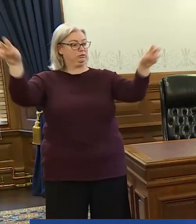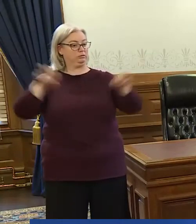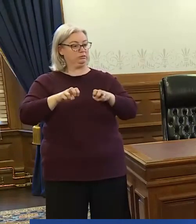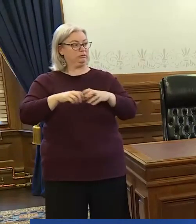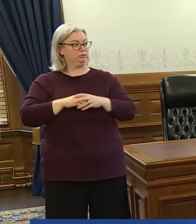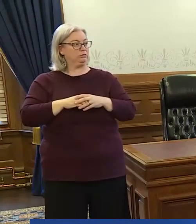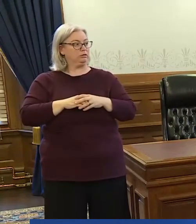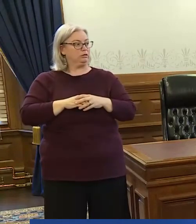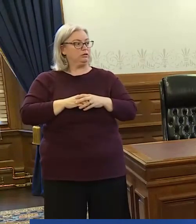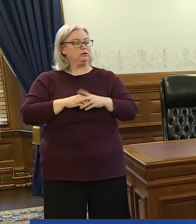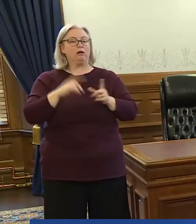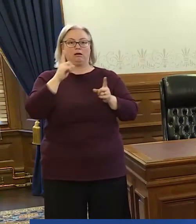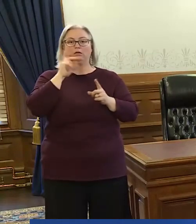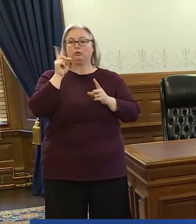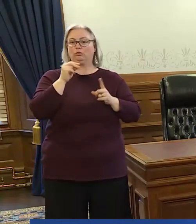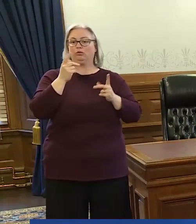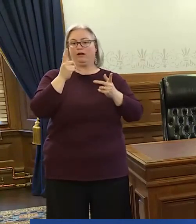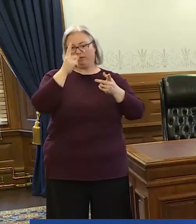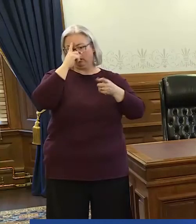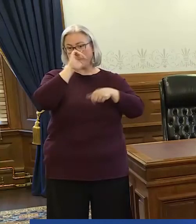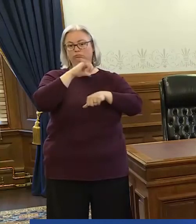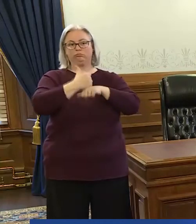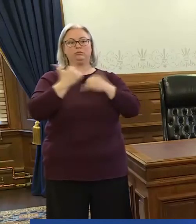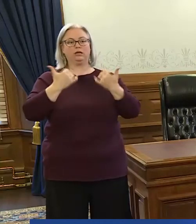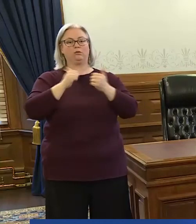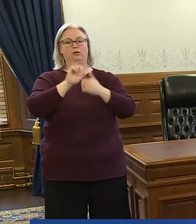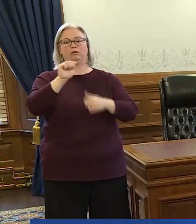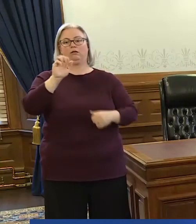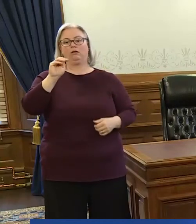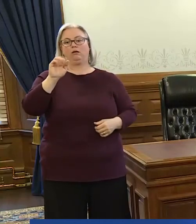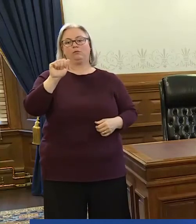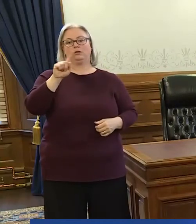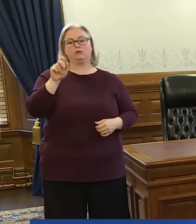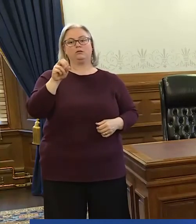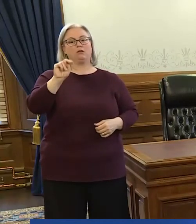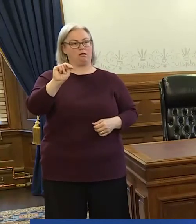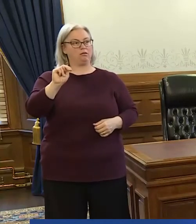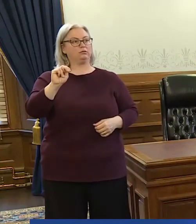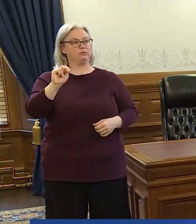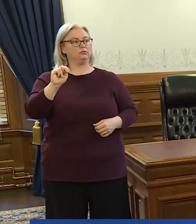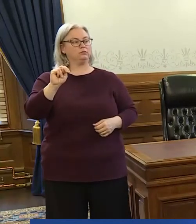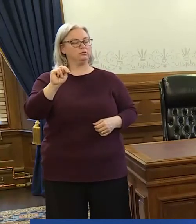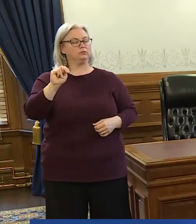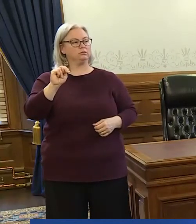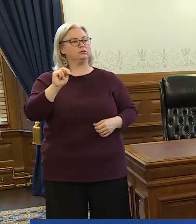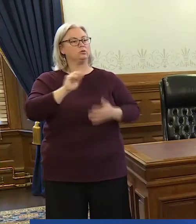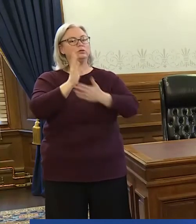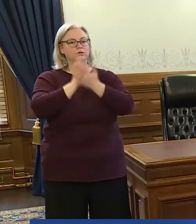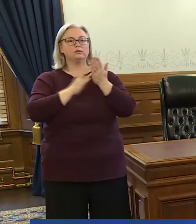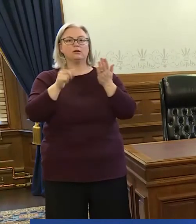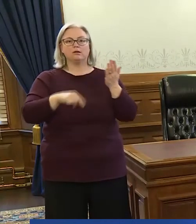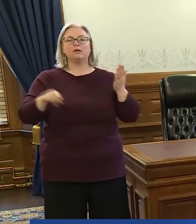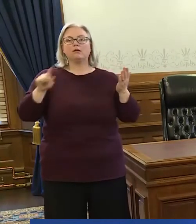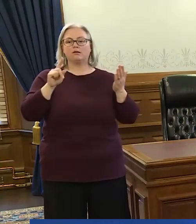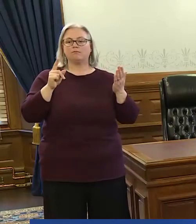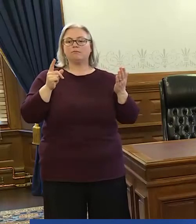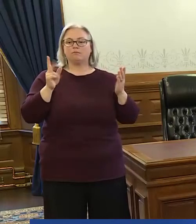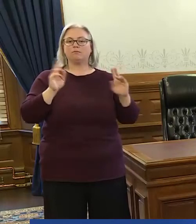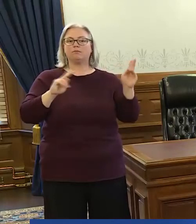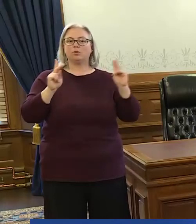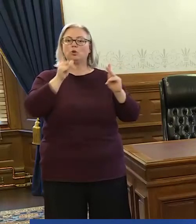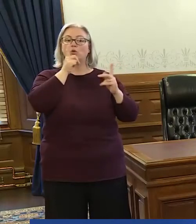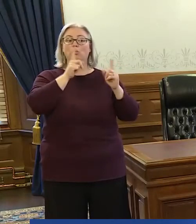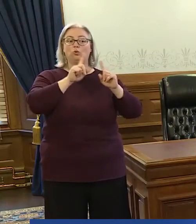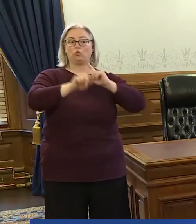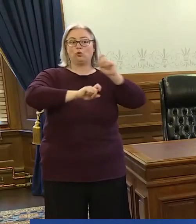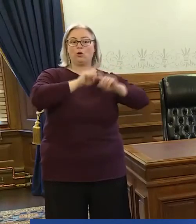we do have an arrangement right now with Amazon, so that there are some of the